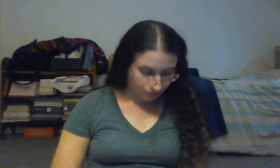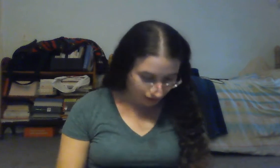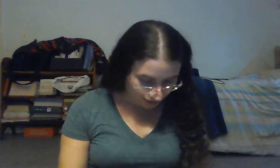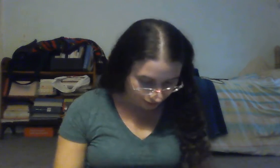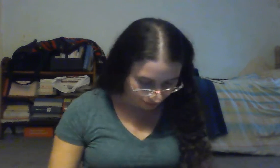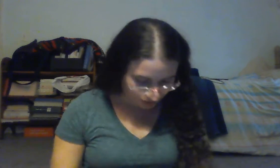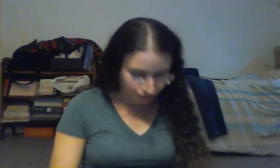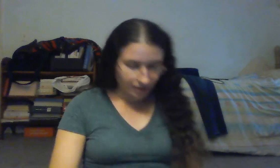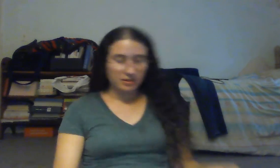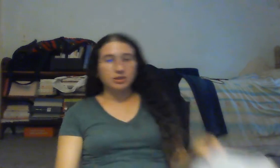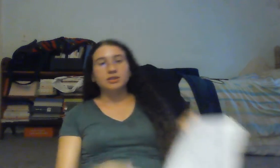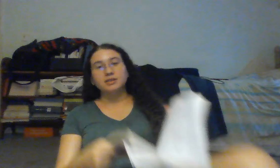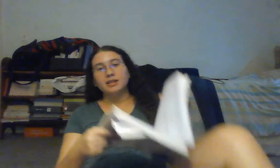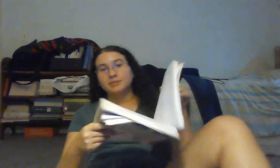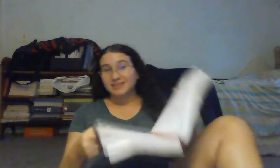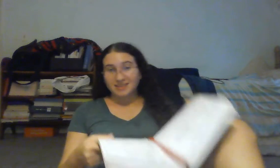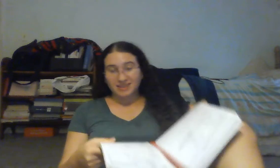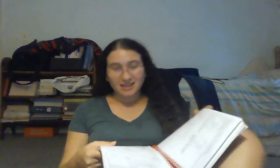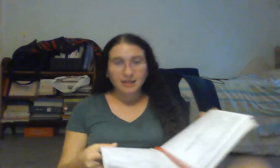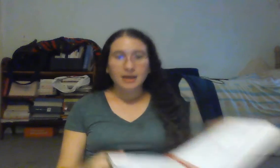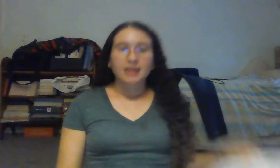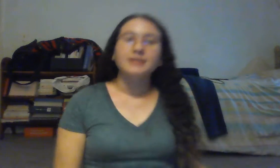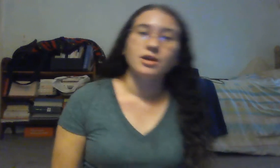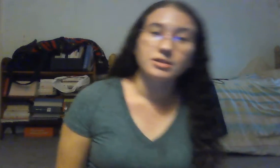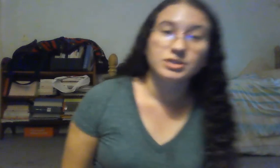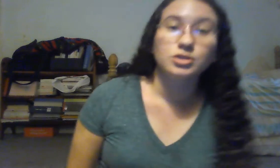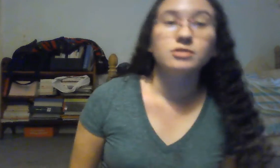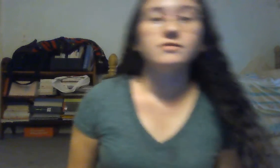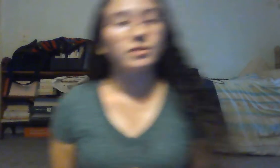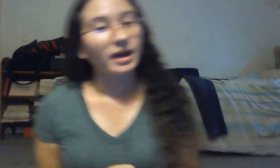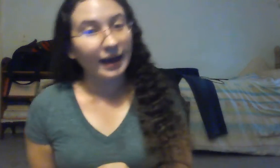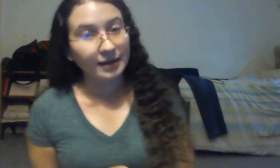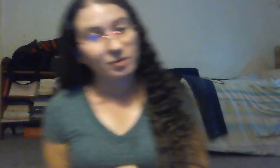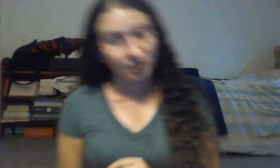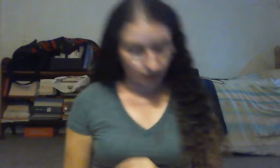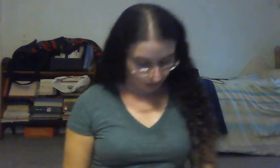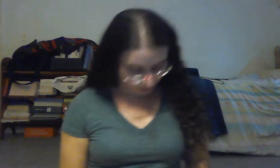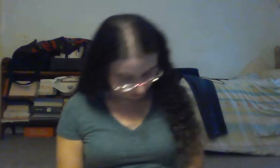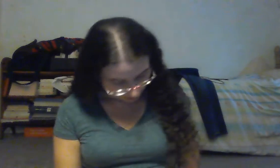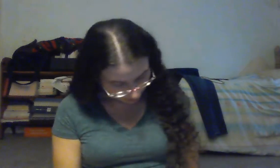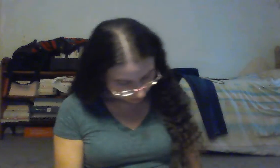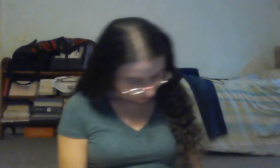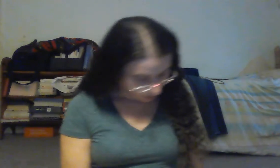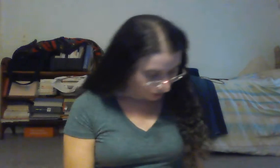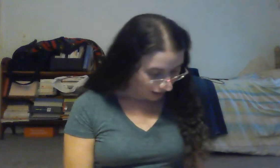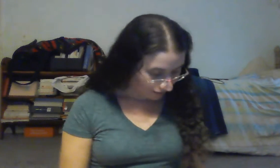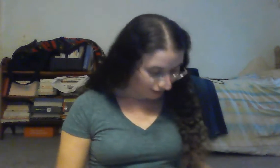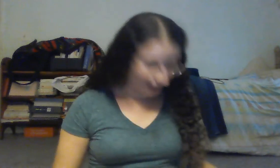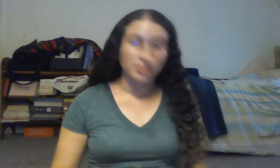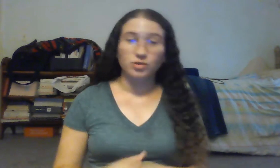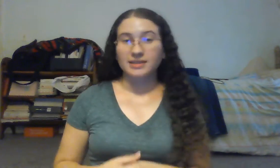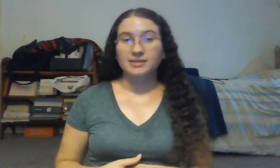Right? Easy peasy, rice and cheesy. That's basically it. Let's go into vocabulary. So here we have address.